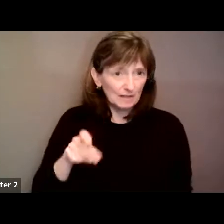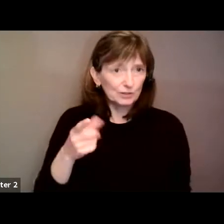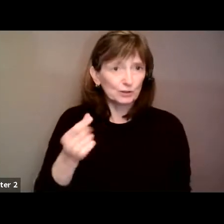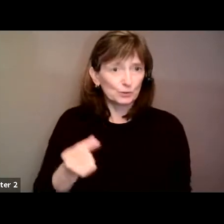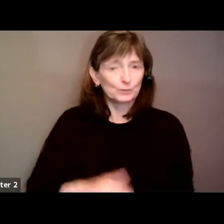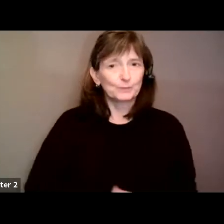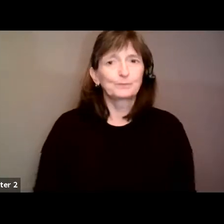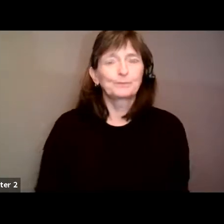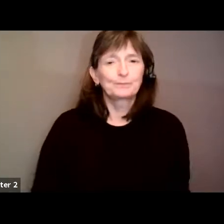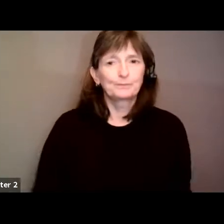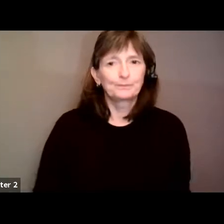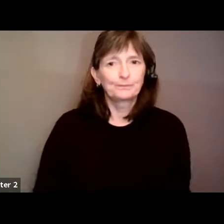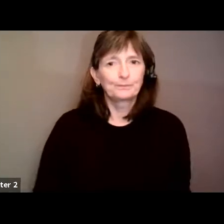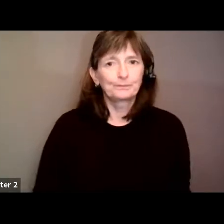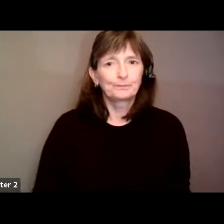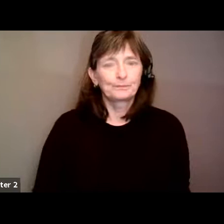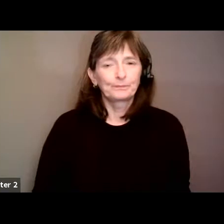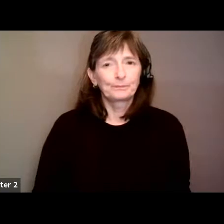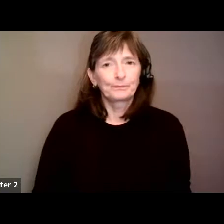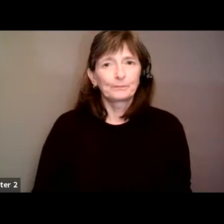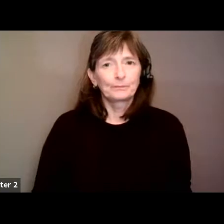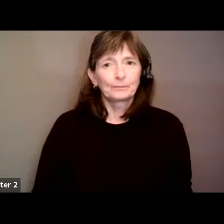Okay.